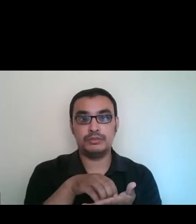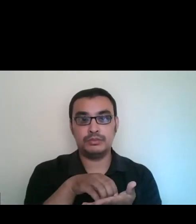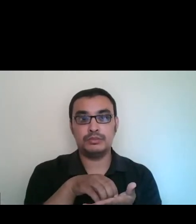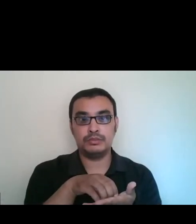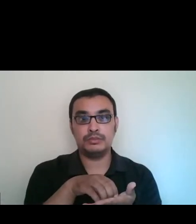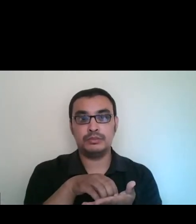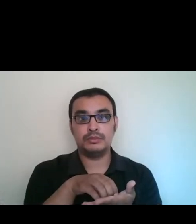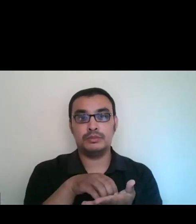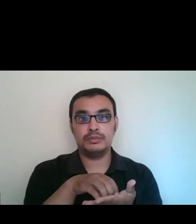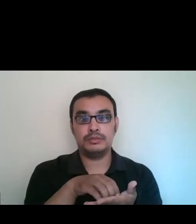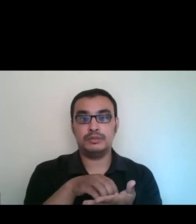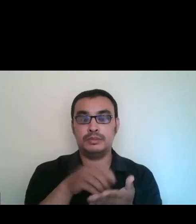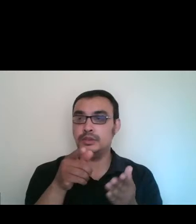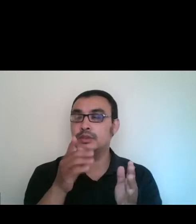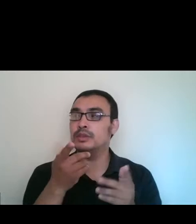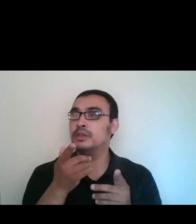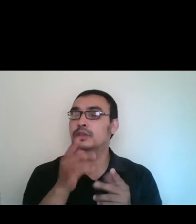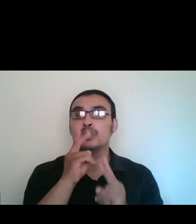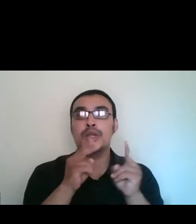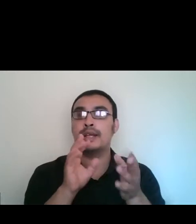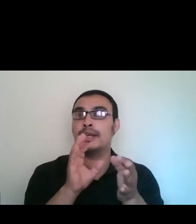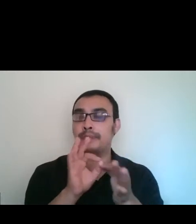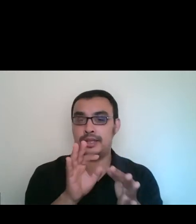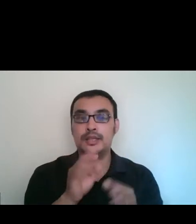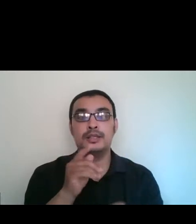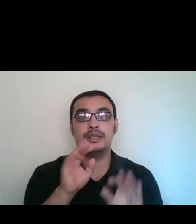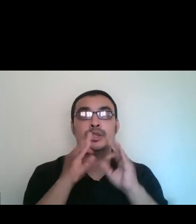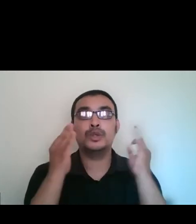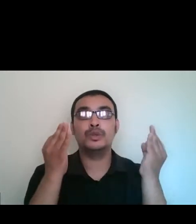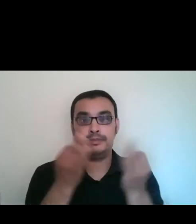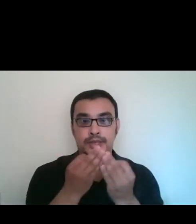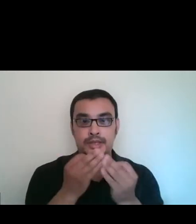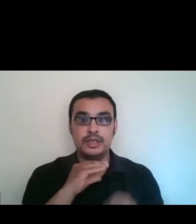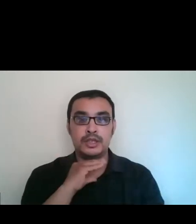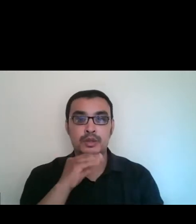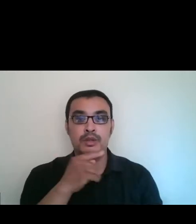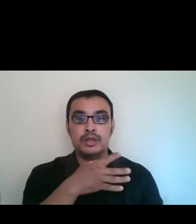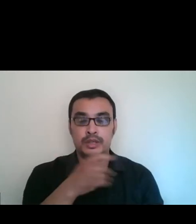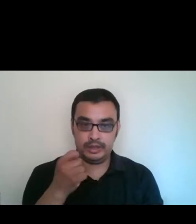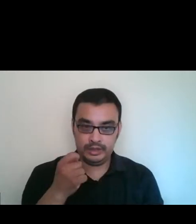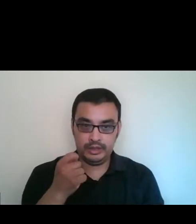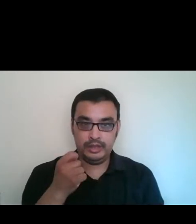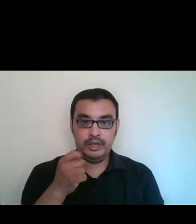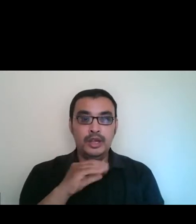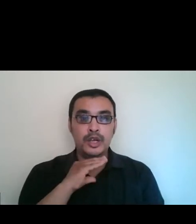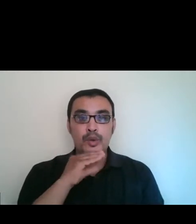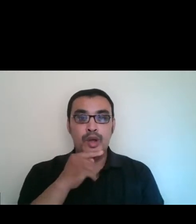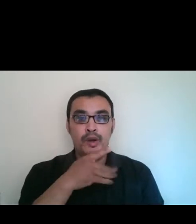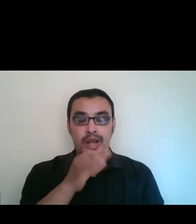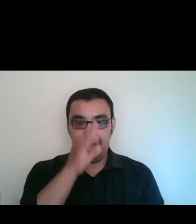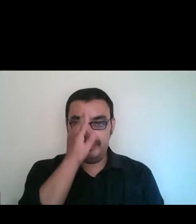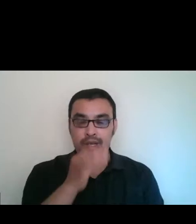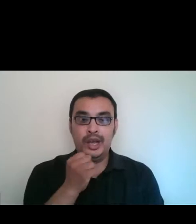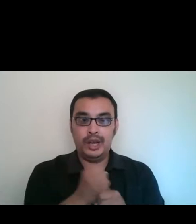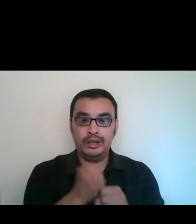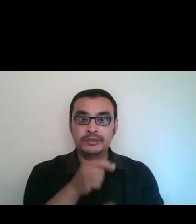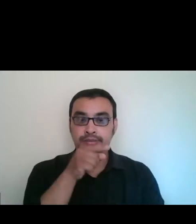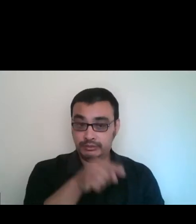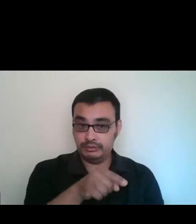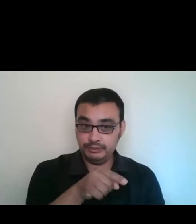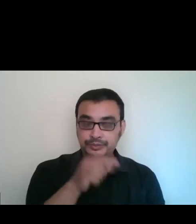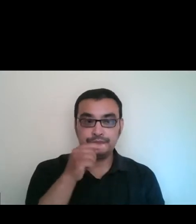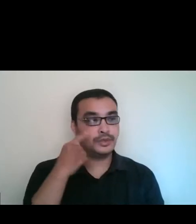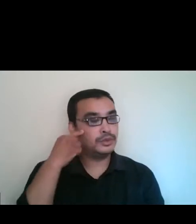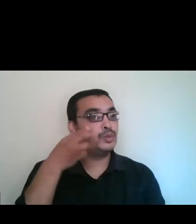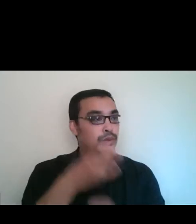that is linked to the youth involvement. It's called Global Land Forum Youth. It is dedicated to youth, and it aims